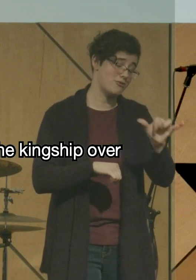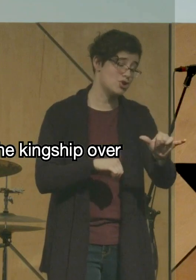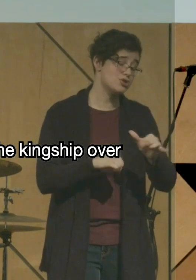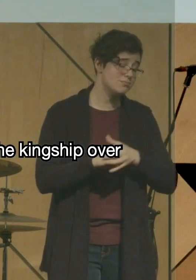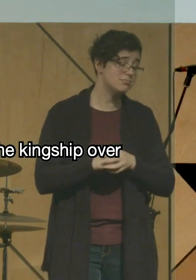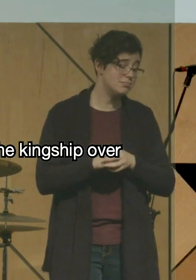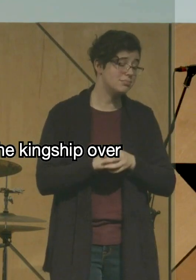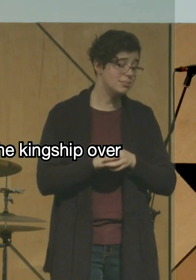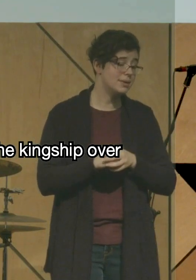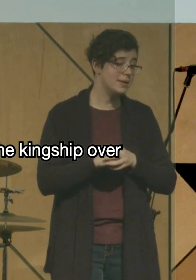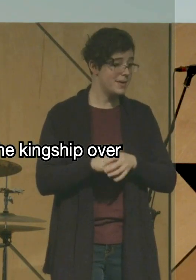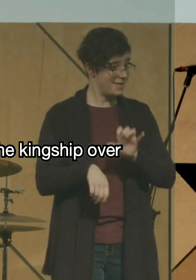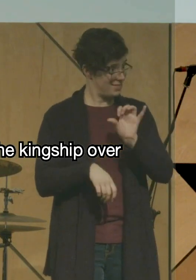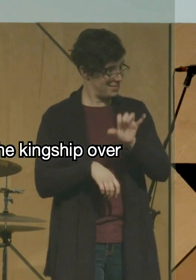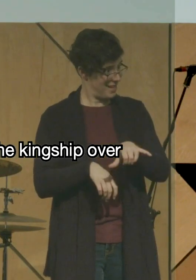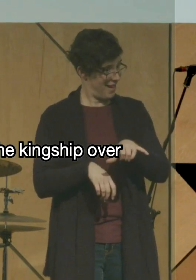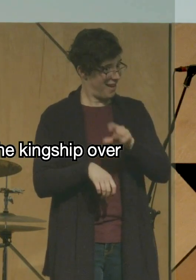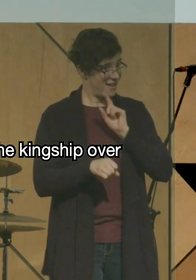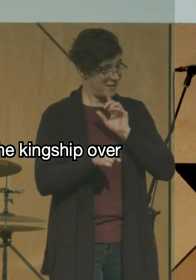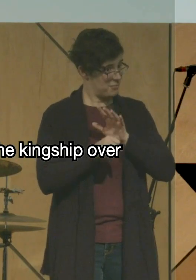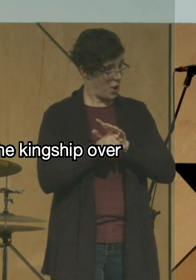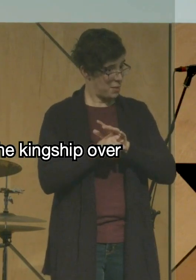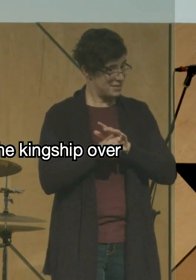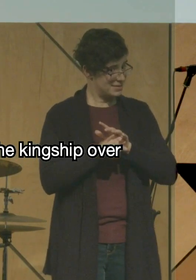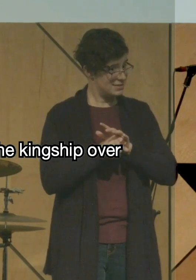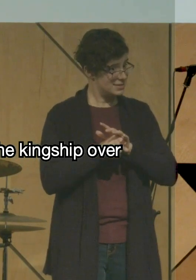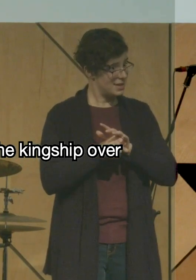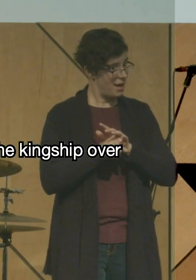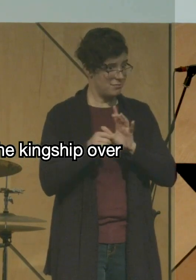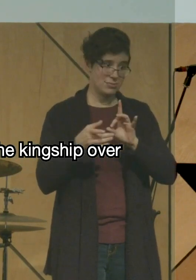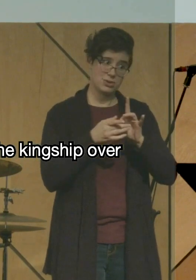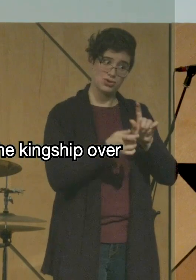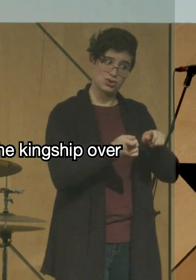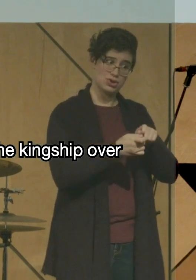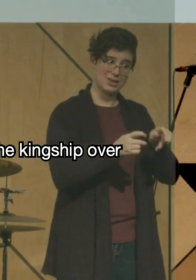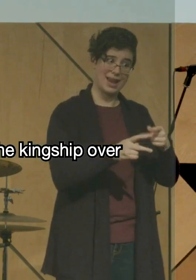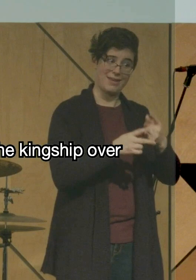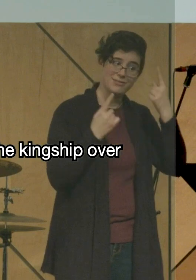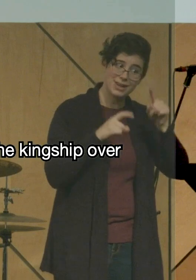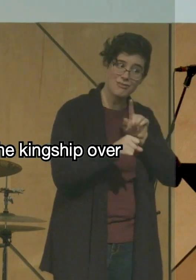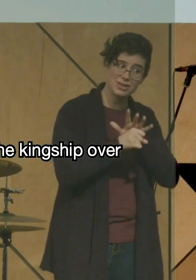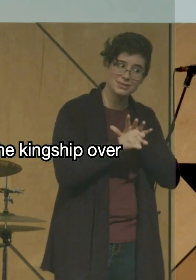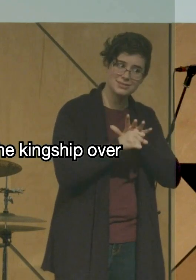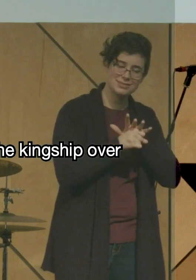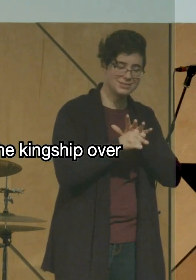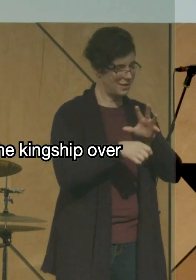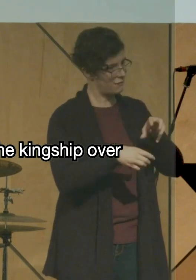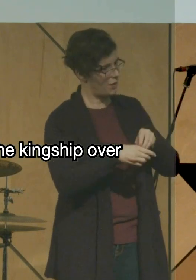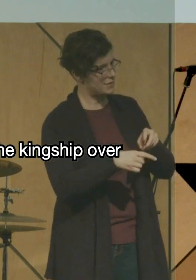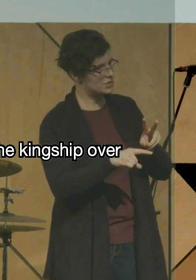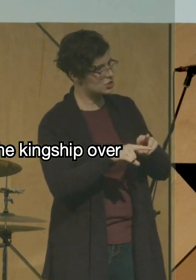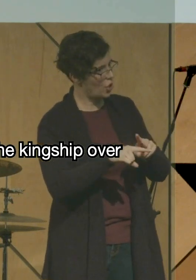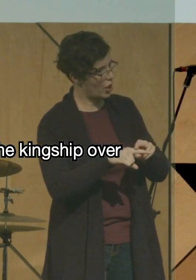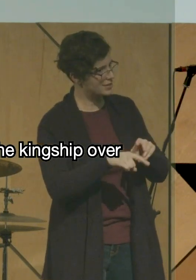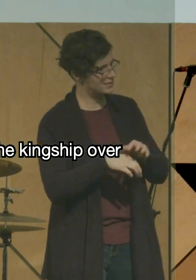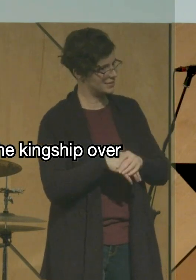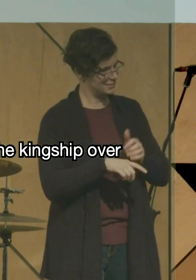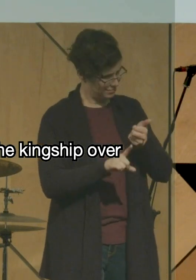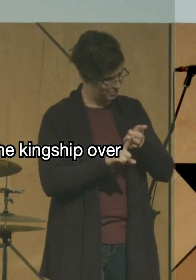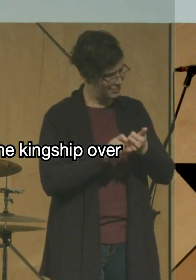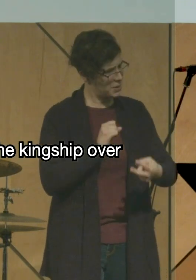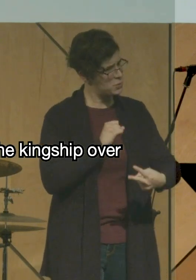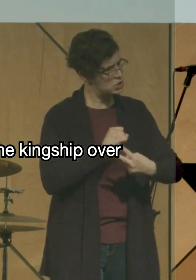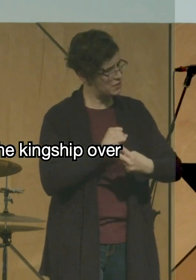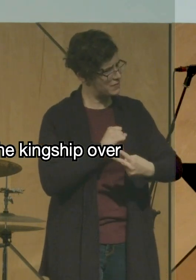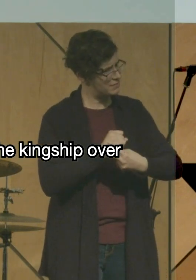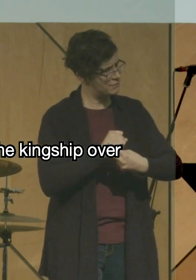Forever. And that was promised by a certain kind of covenant, a covenant of salt, the preservative that